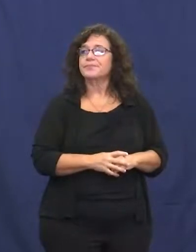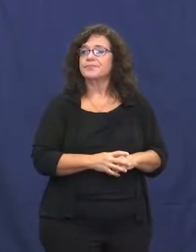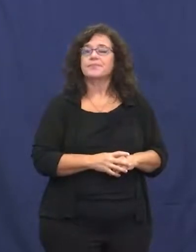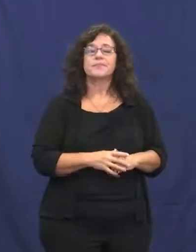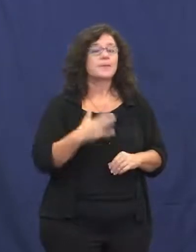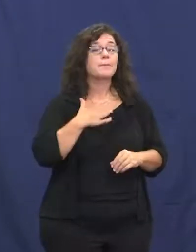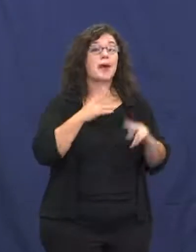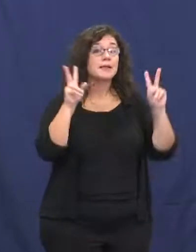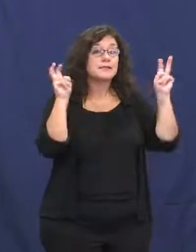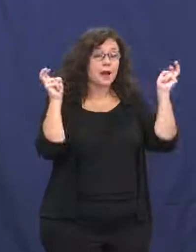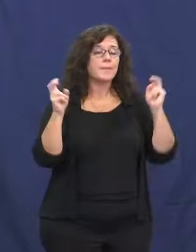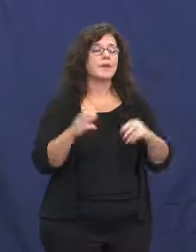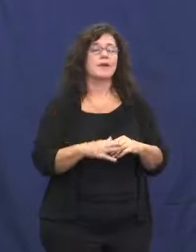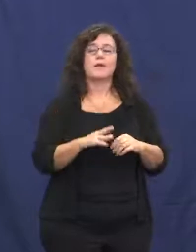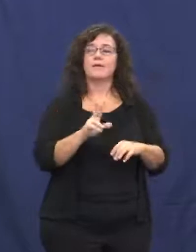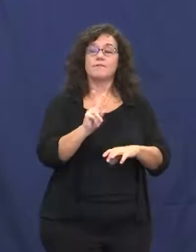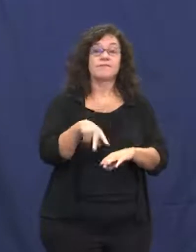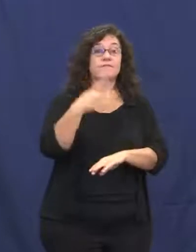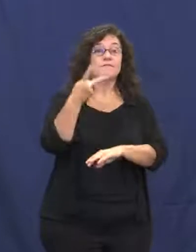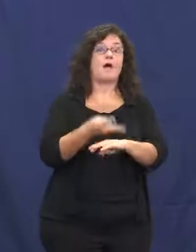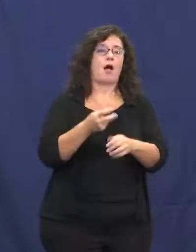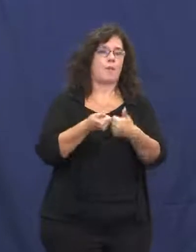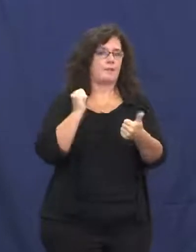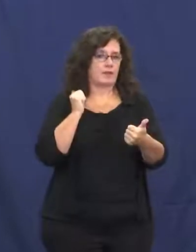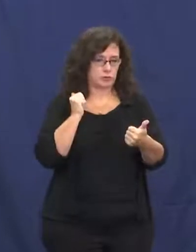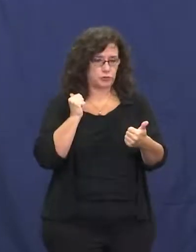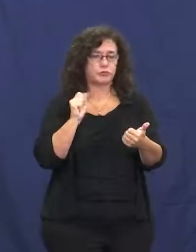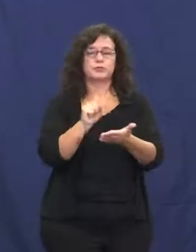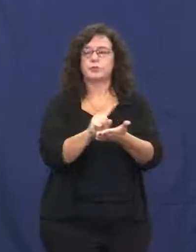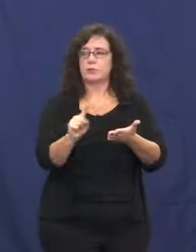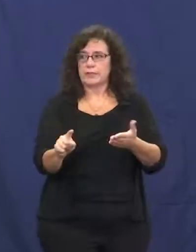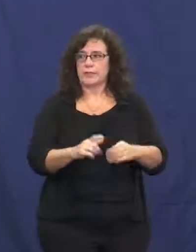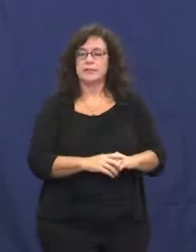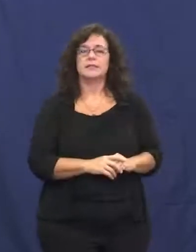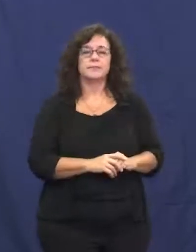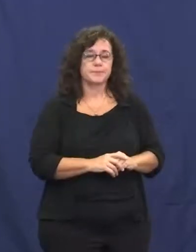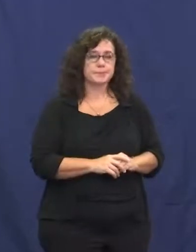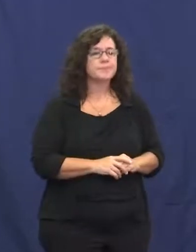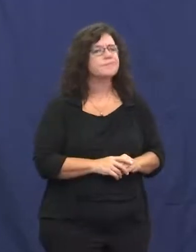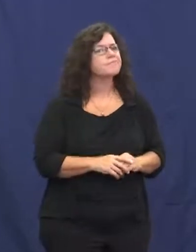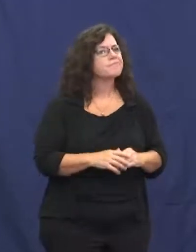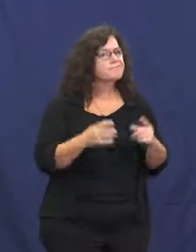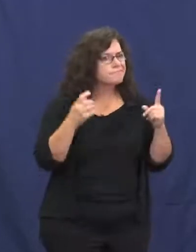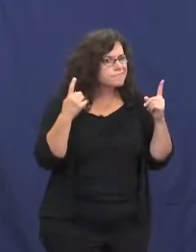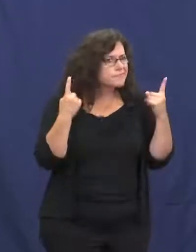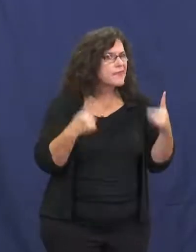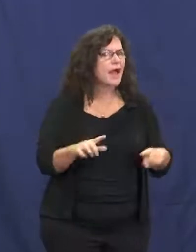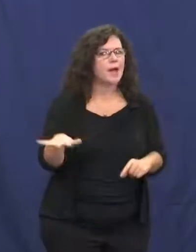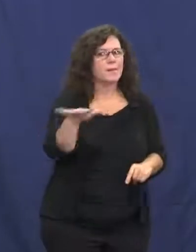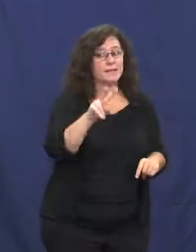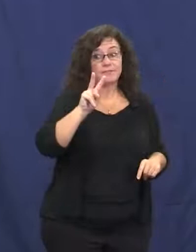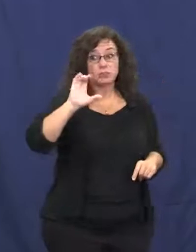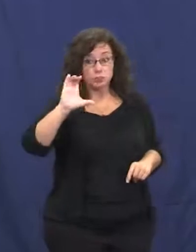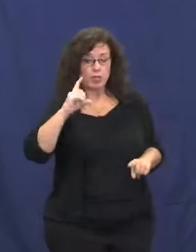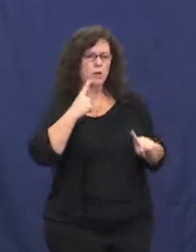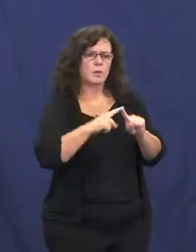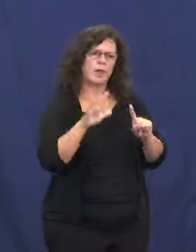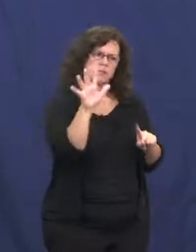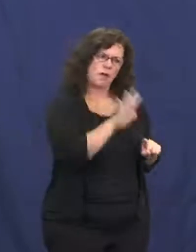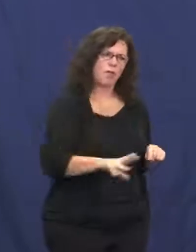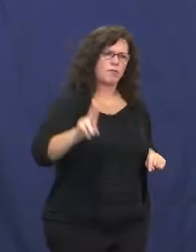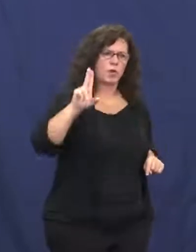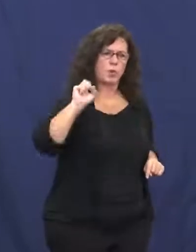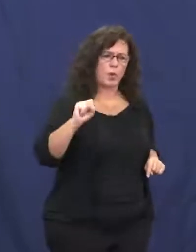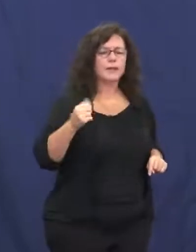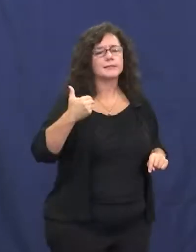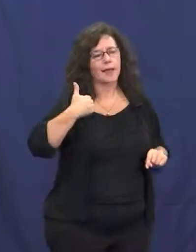Week. And the reason why it's important is because we have lots of elderly individuals falling in our county and in the nation.